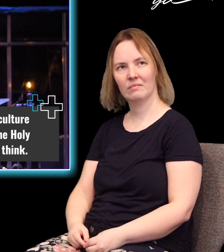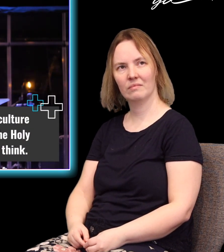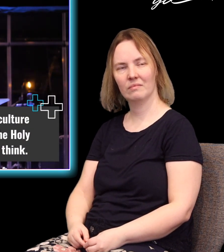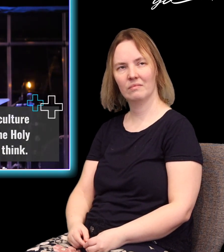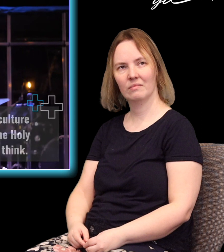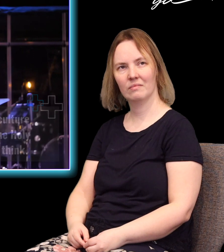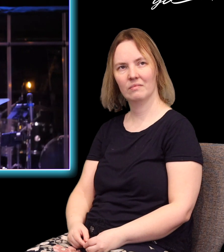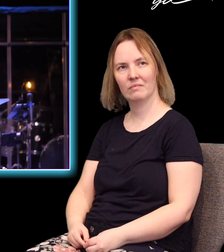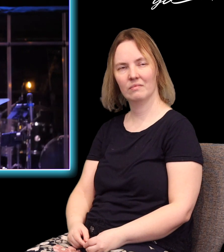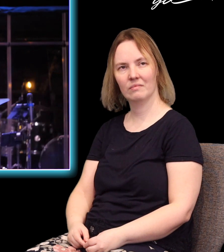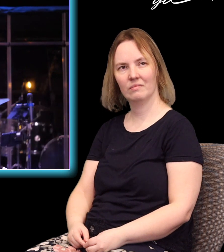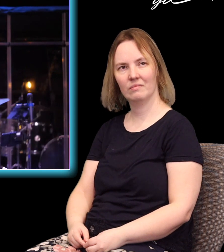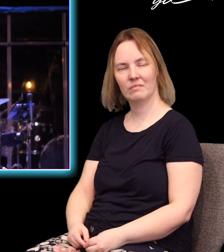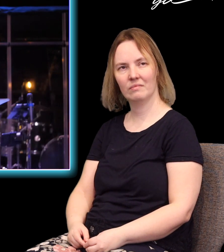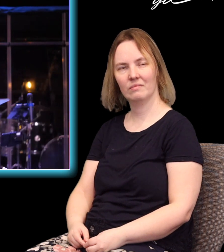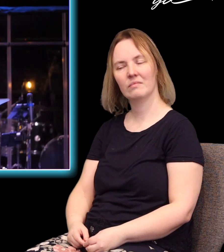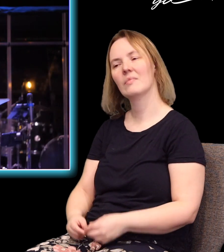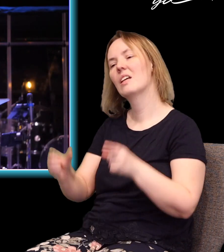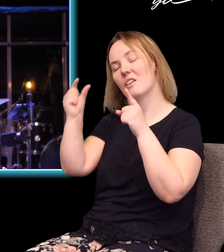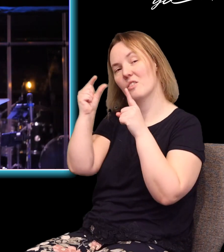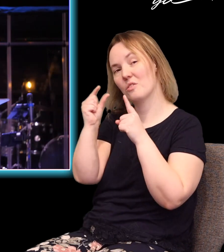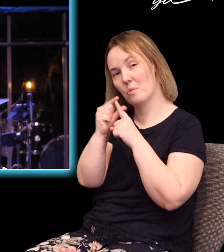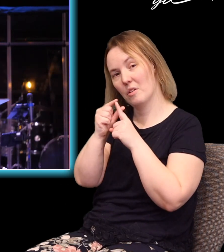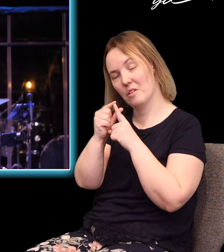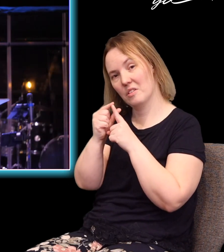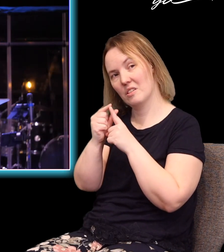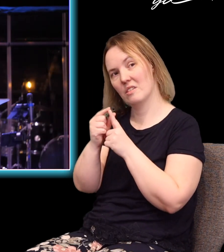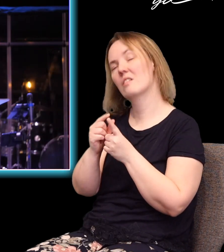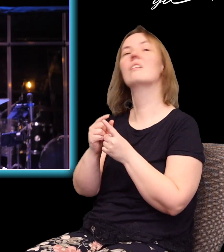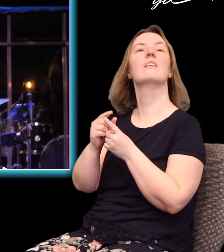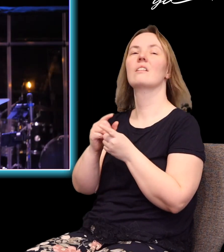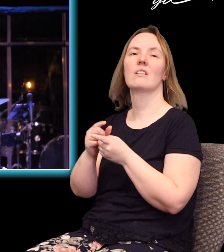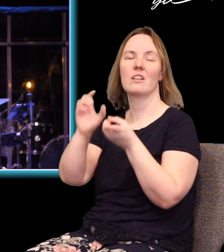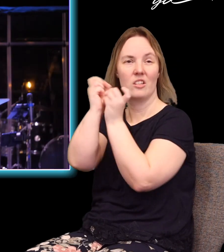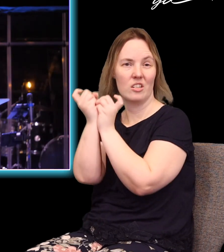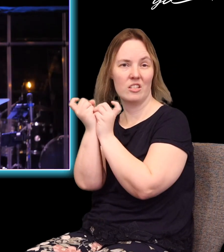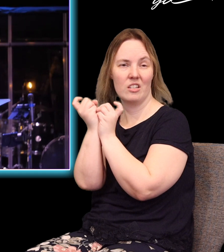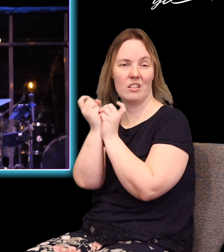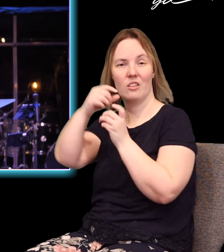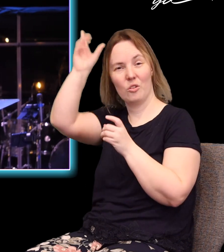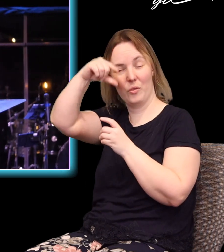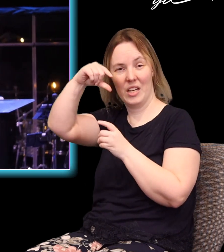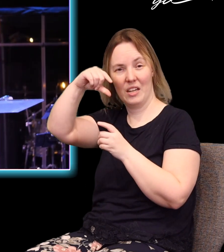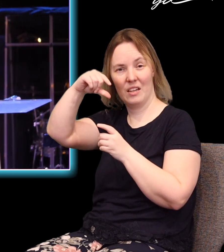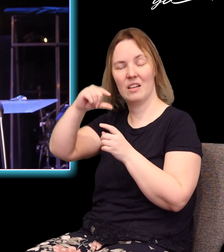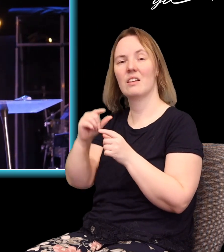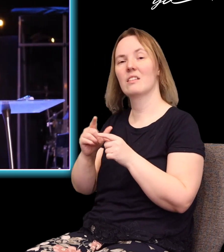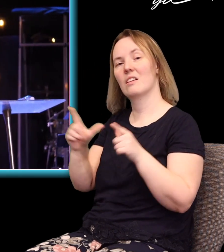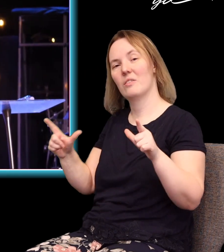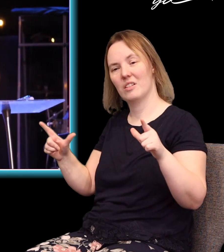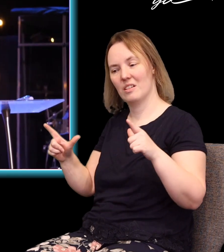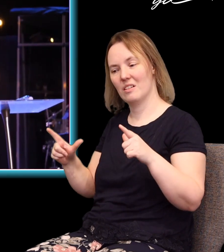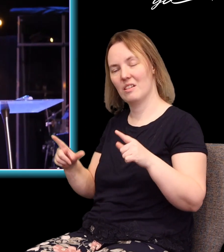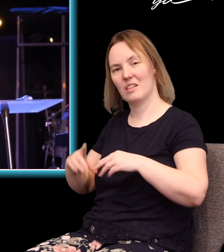gets healed. That word transform in the Greek language, we know it is metamorpho. It's the same in the English language. Metamorphosis, right? A